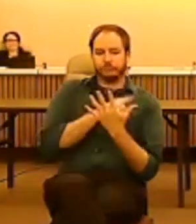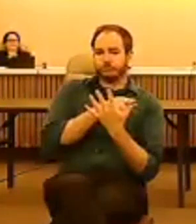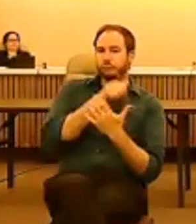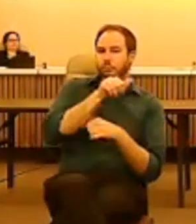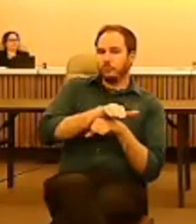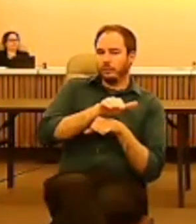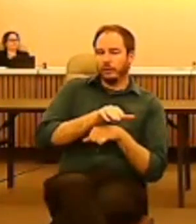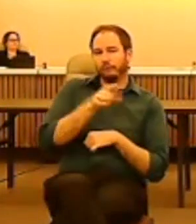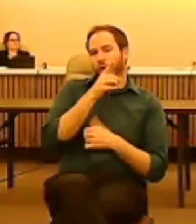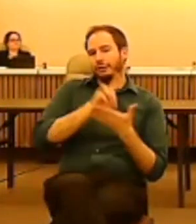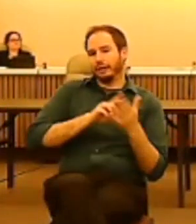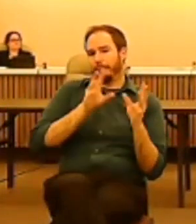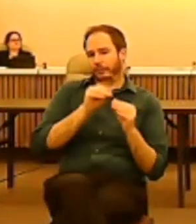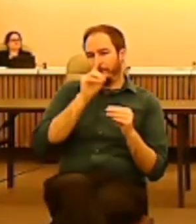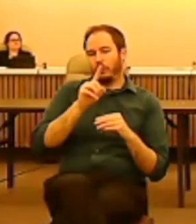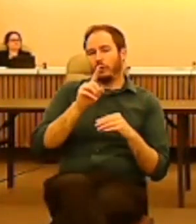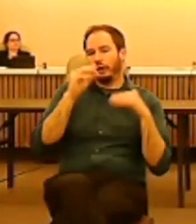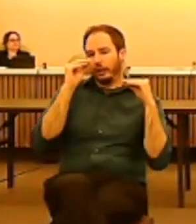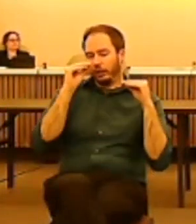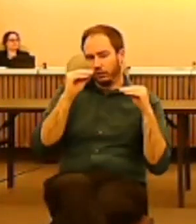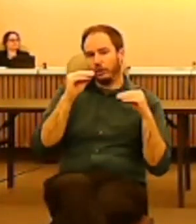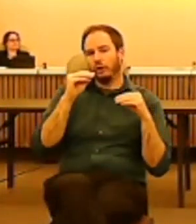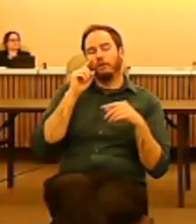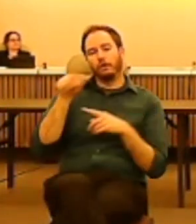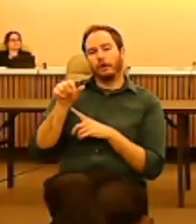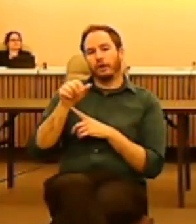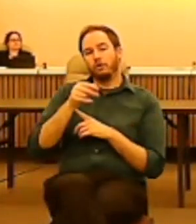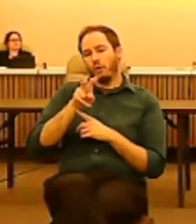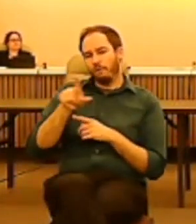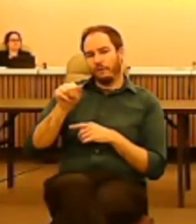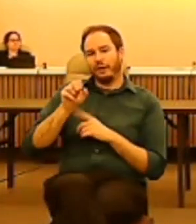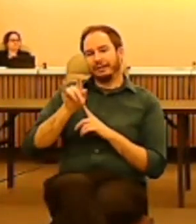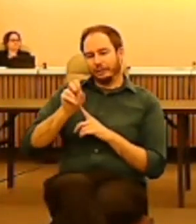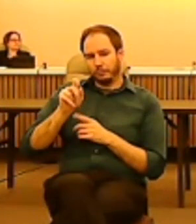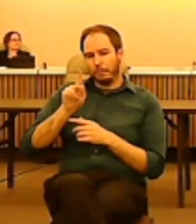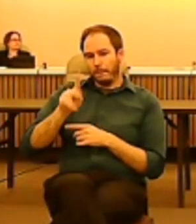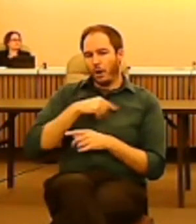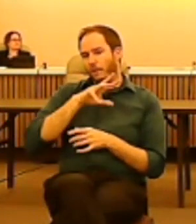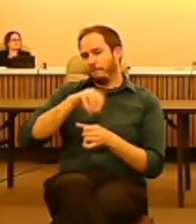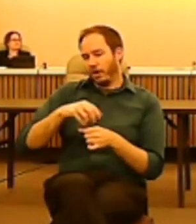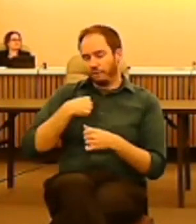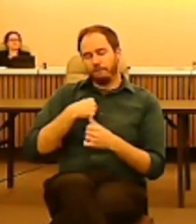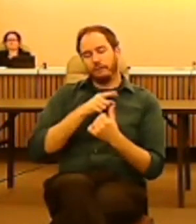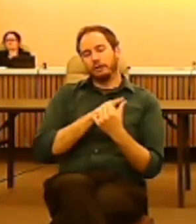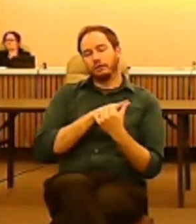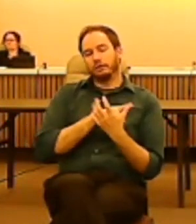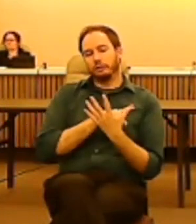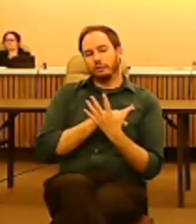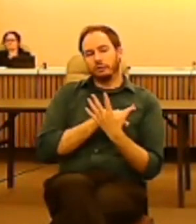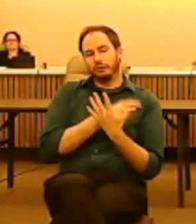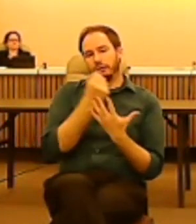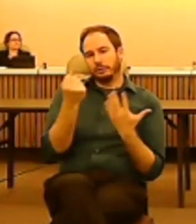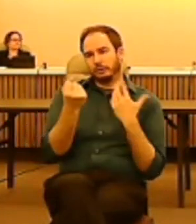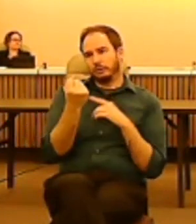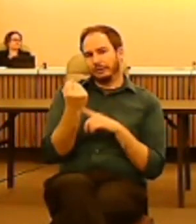afternoon, first design meeting for the Educators Grove at Hoskins Park. Excited to be part of that. And on Saturday,